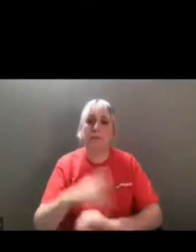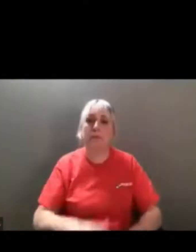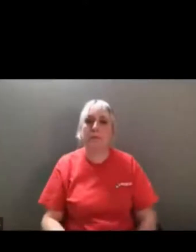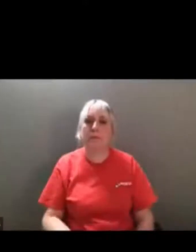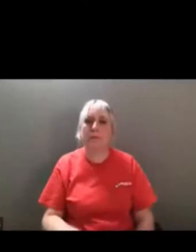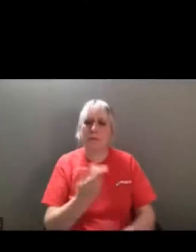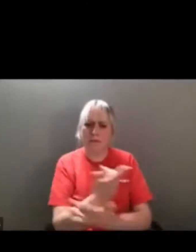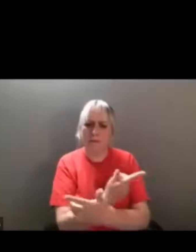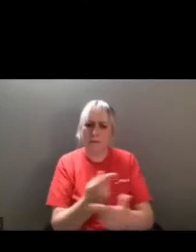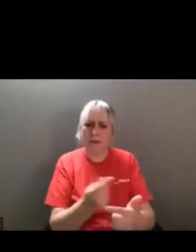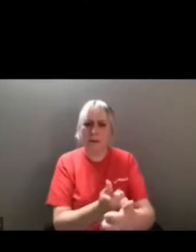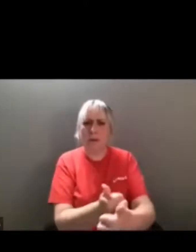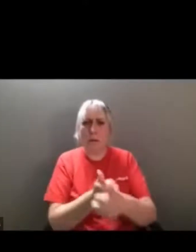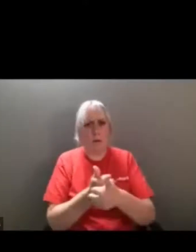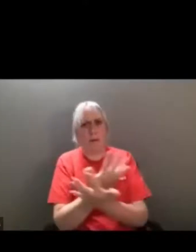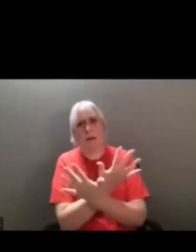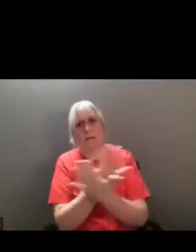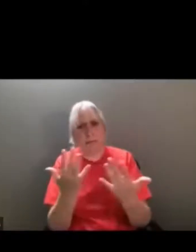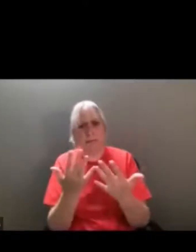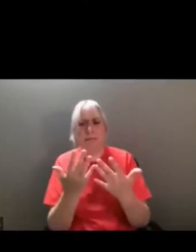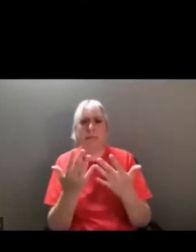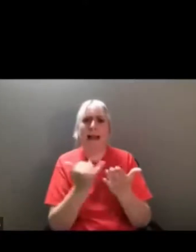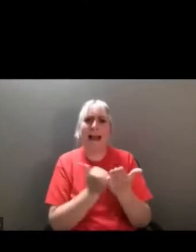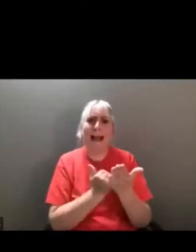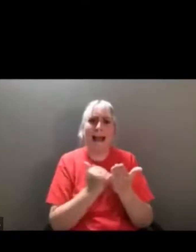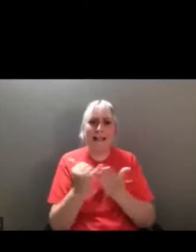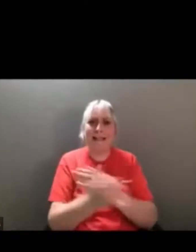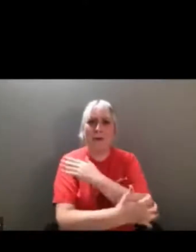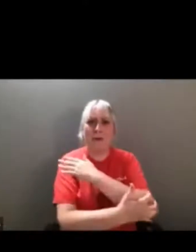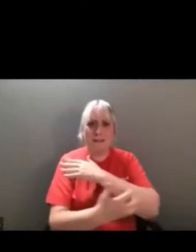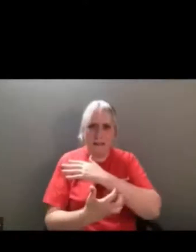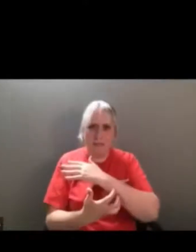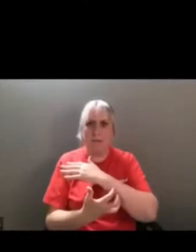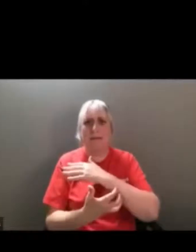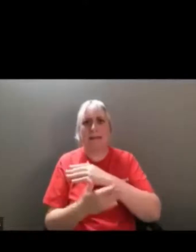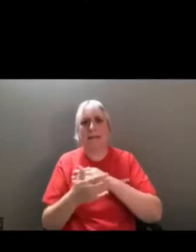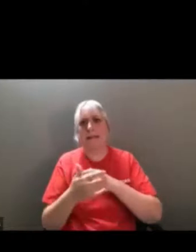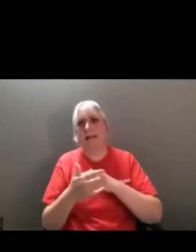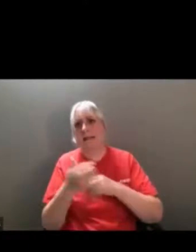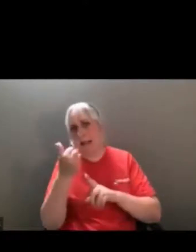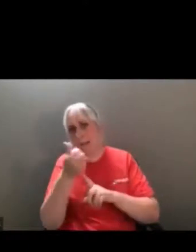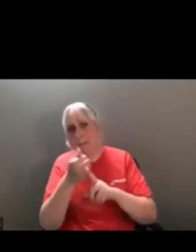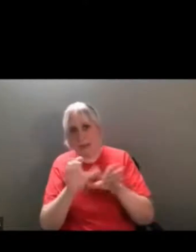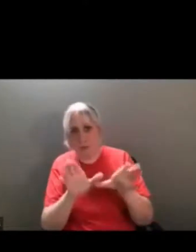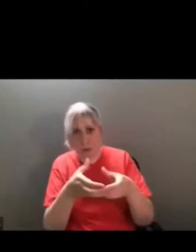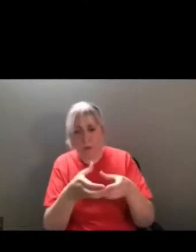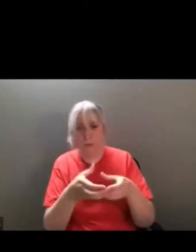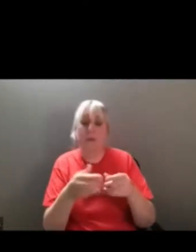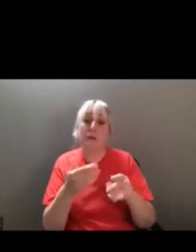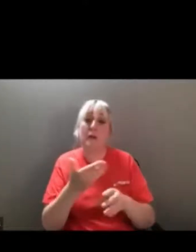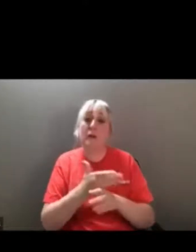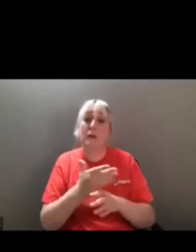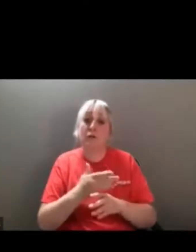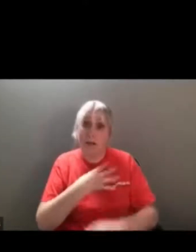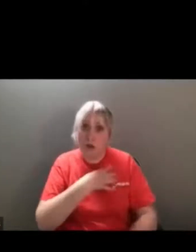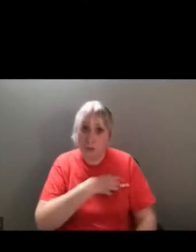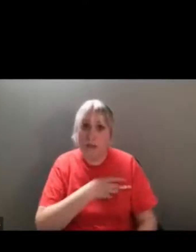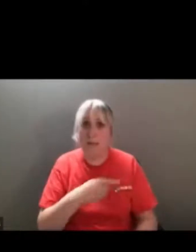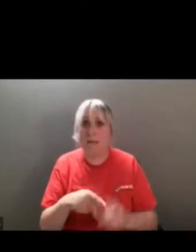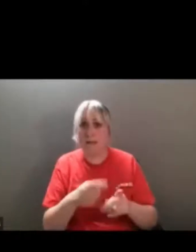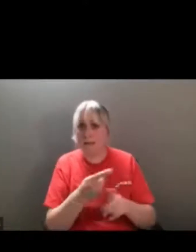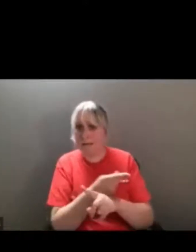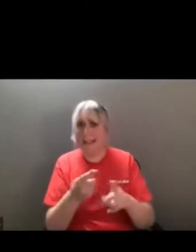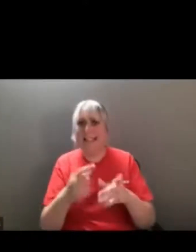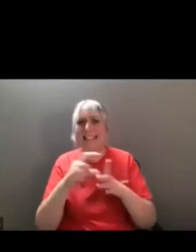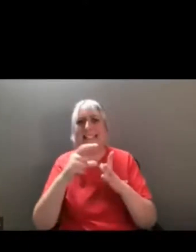of anti-austerity campaigns, DDPOs, deaf and disabled people's organisations, and trade unions. The